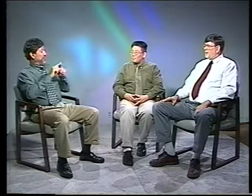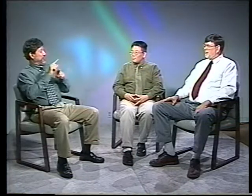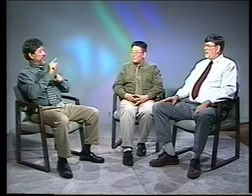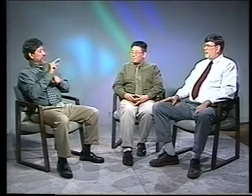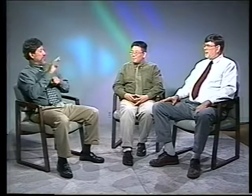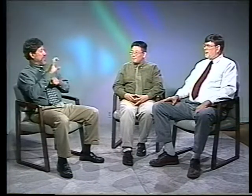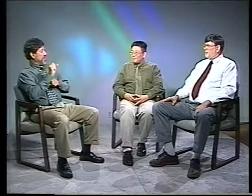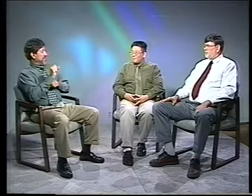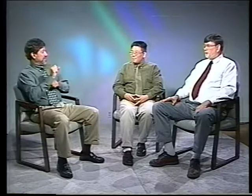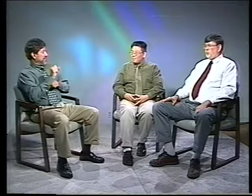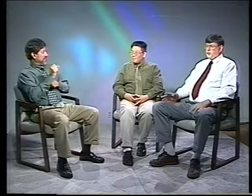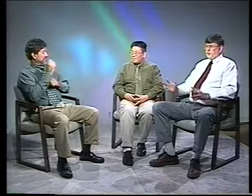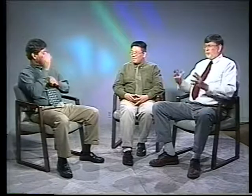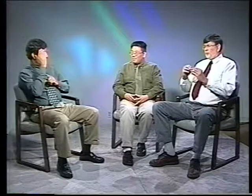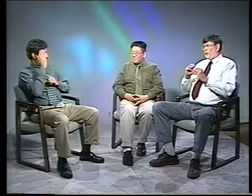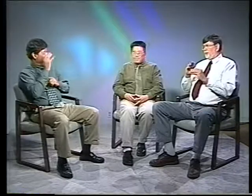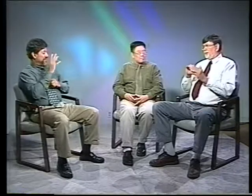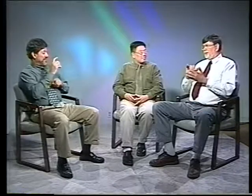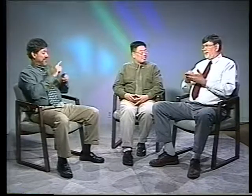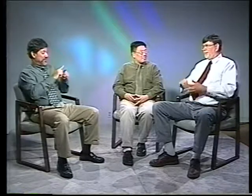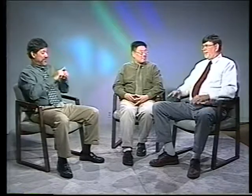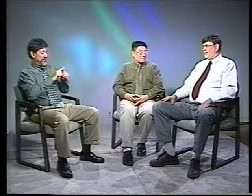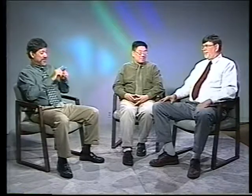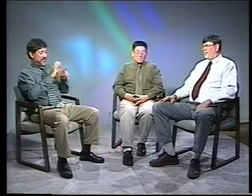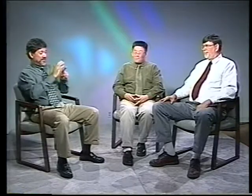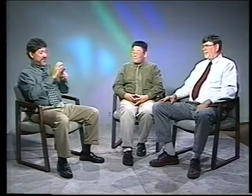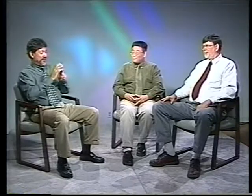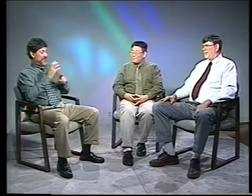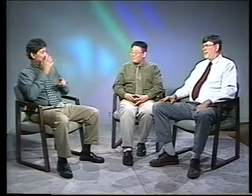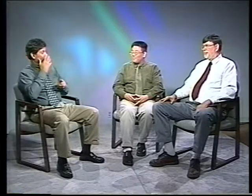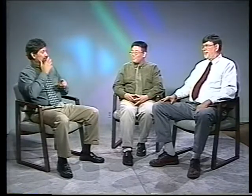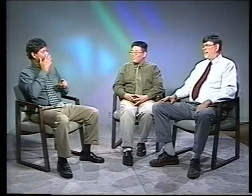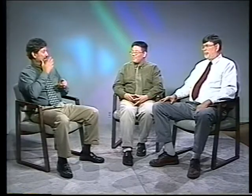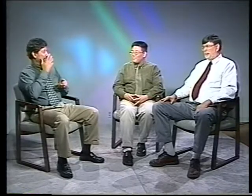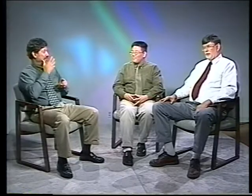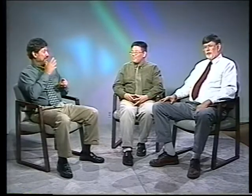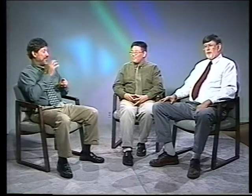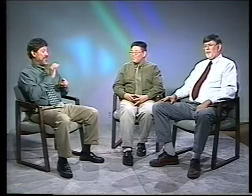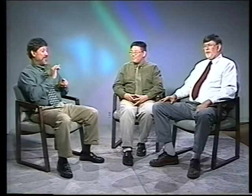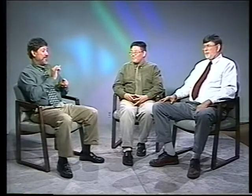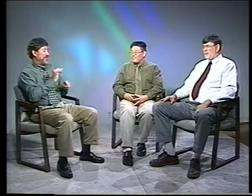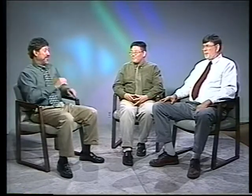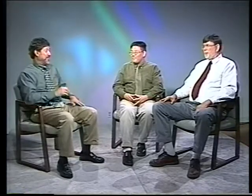You said that there were 500 tribes. Yeah, actually there's more than that. That's quite a few cultures.